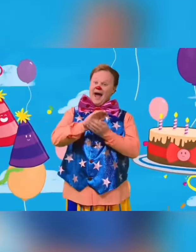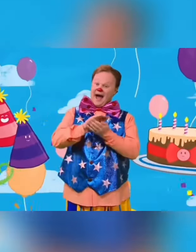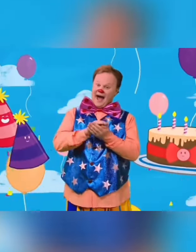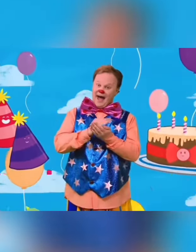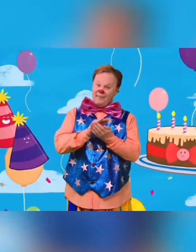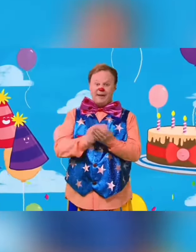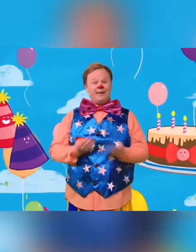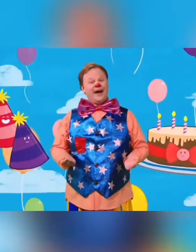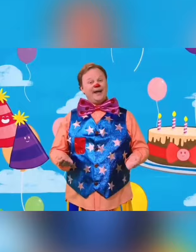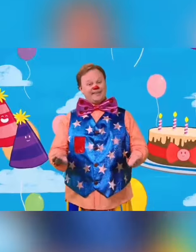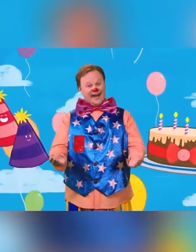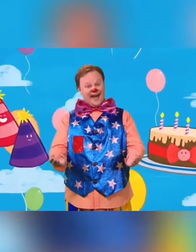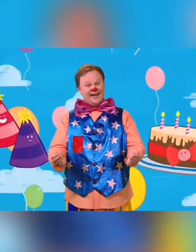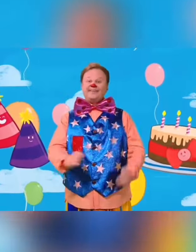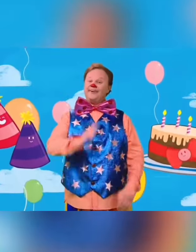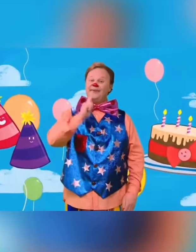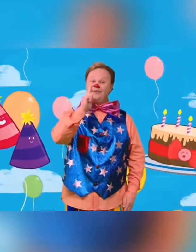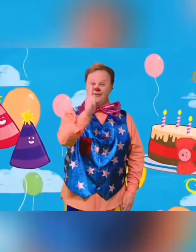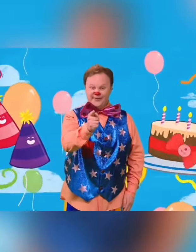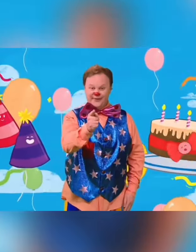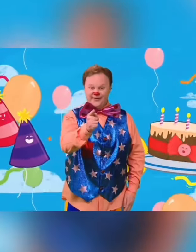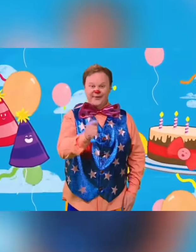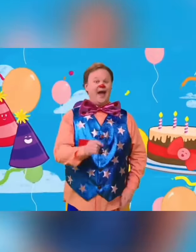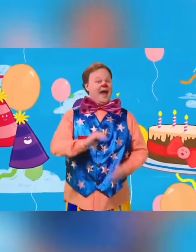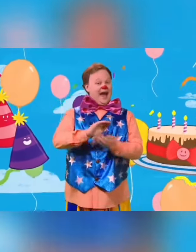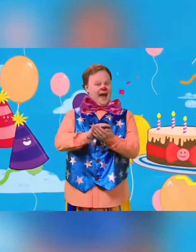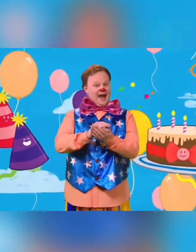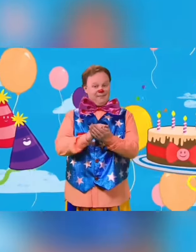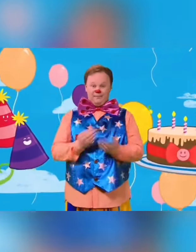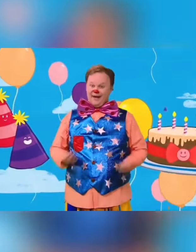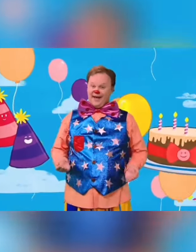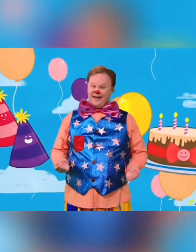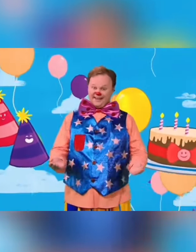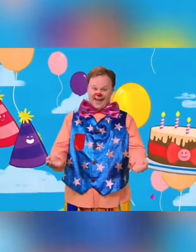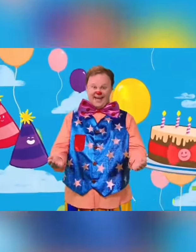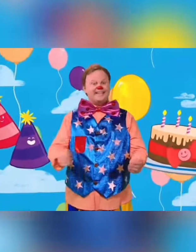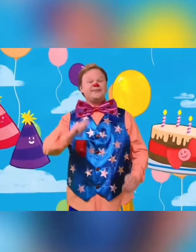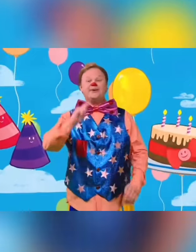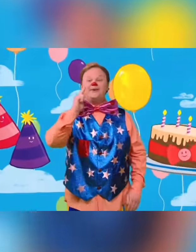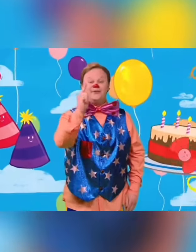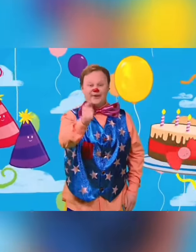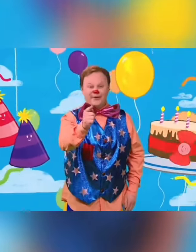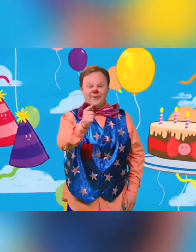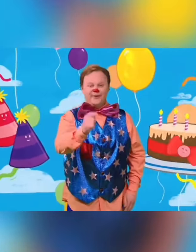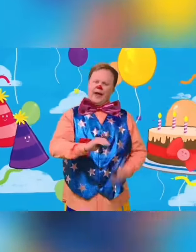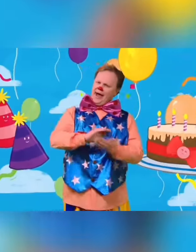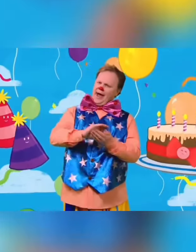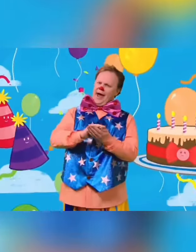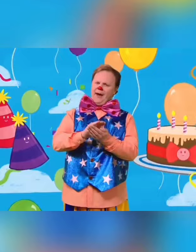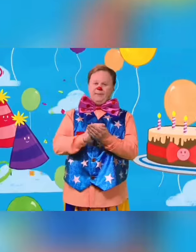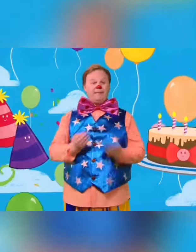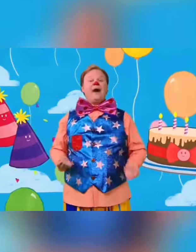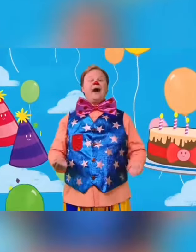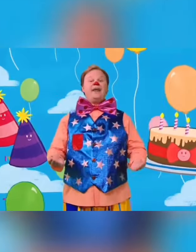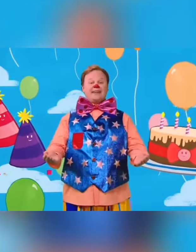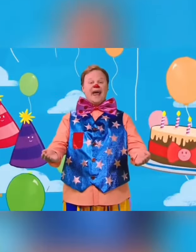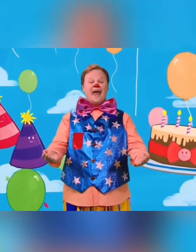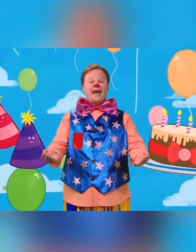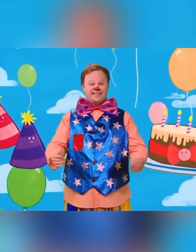Happy birthday to you. Happy birthday to you. Happy birthday to